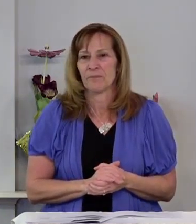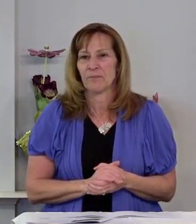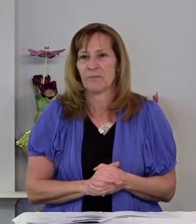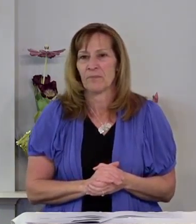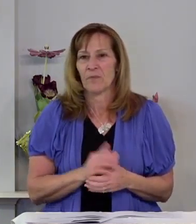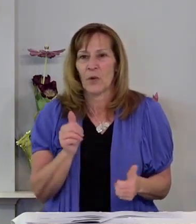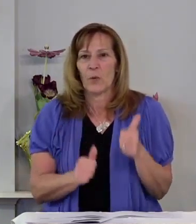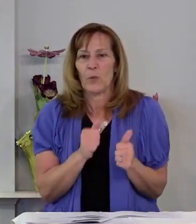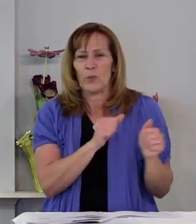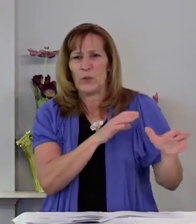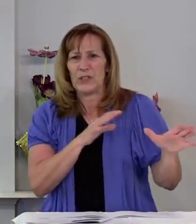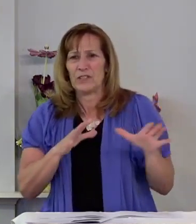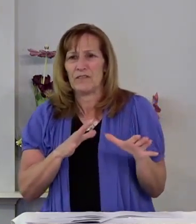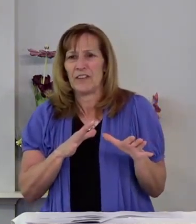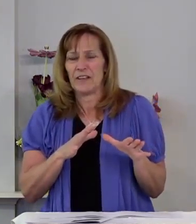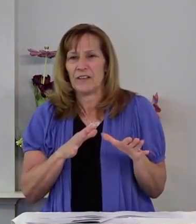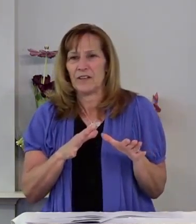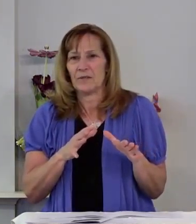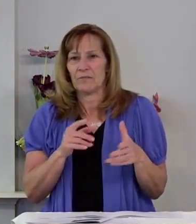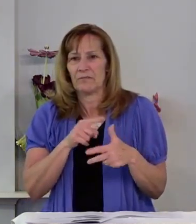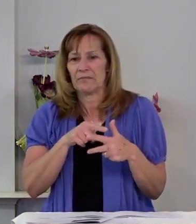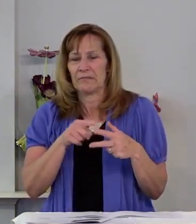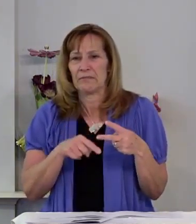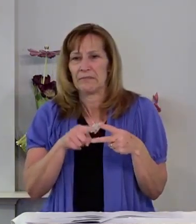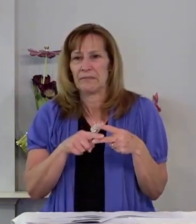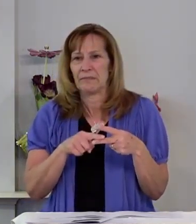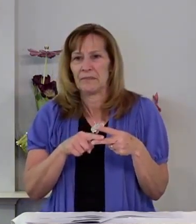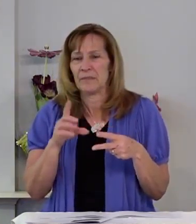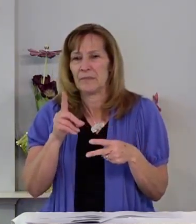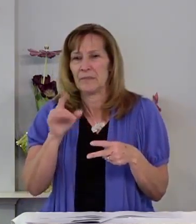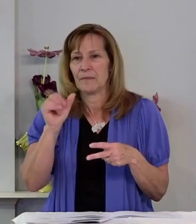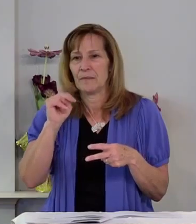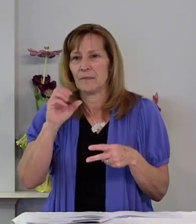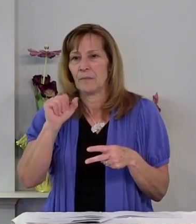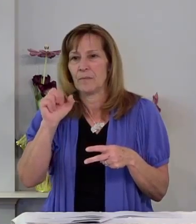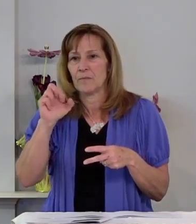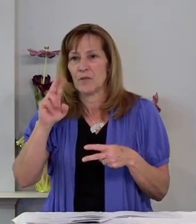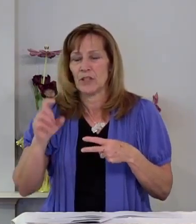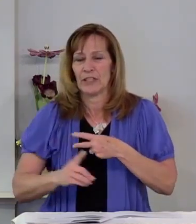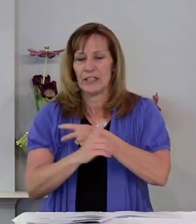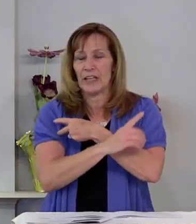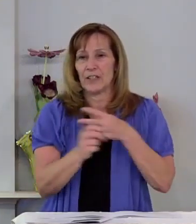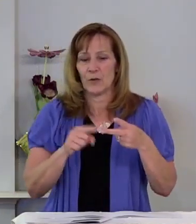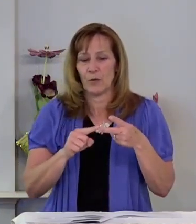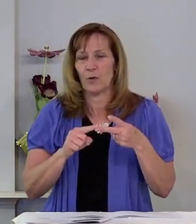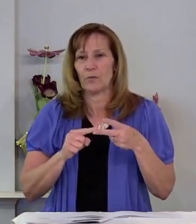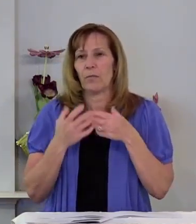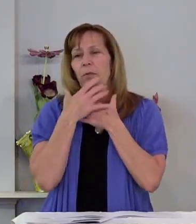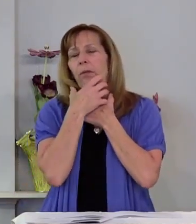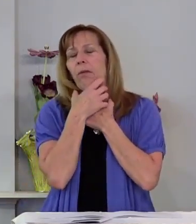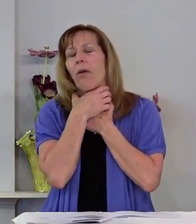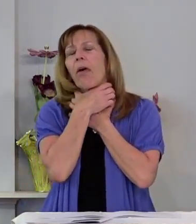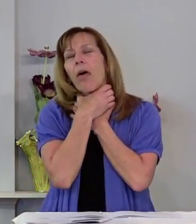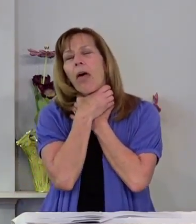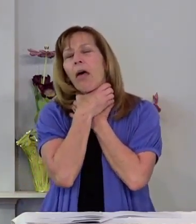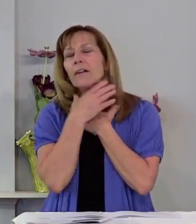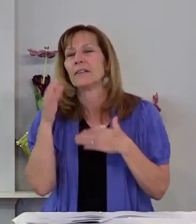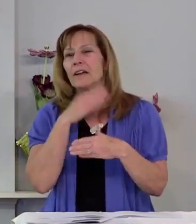So which fear did I face? The dinosaur? Or suffocating under the